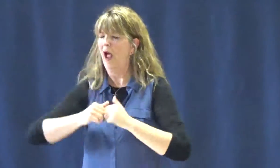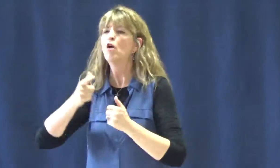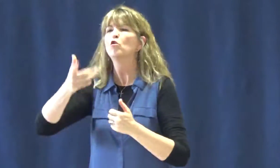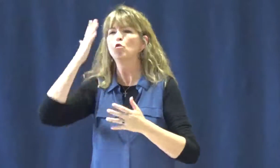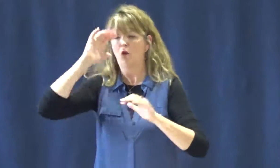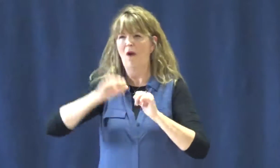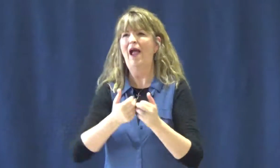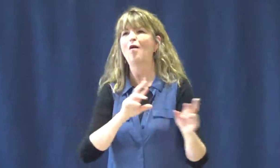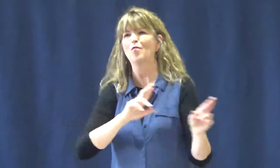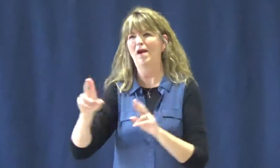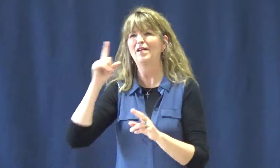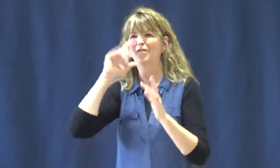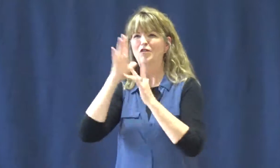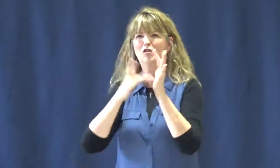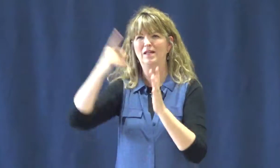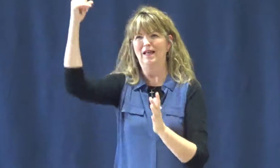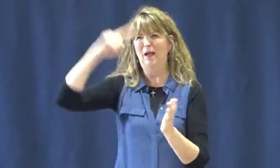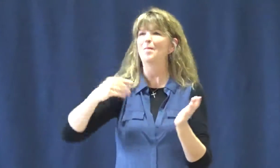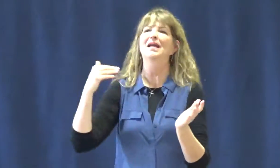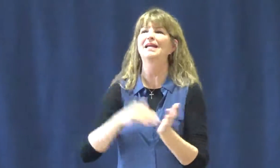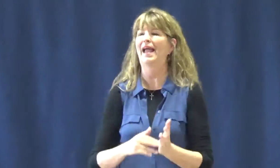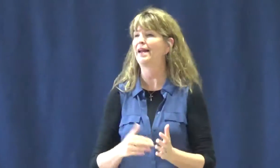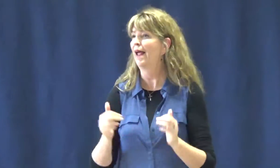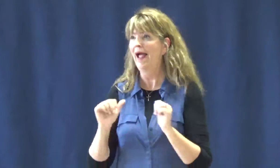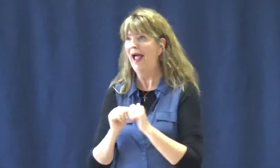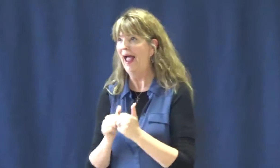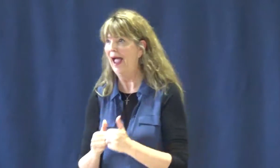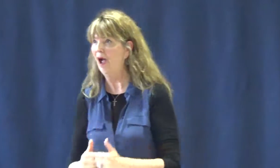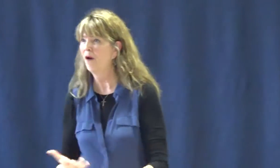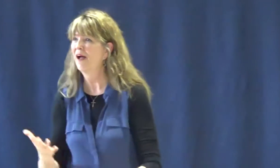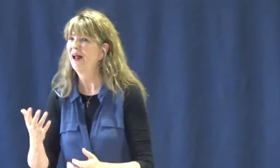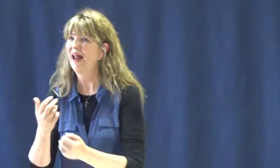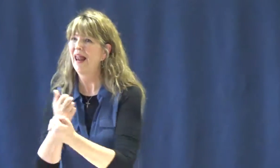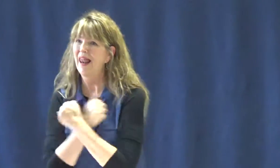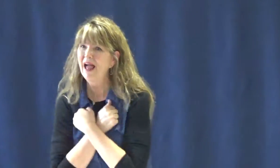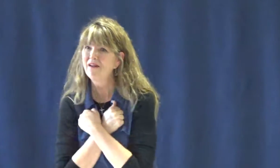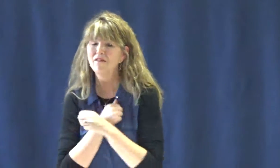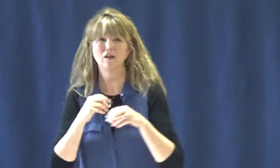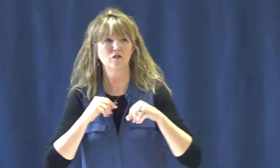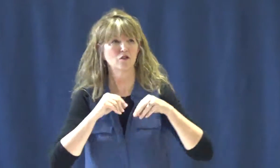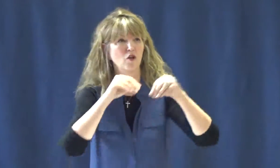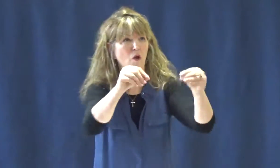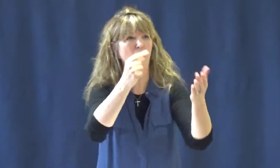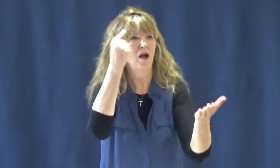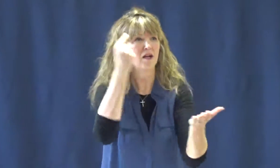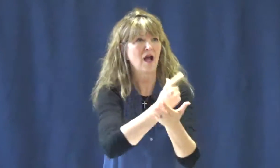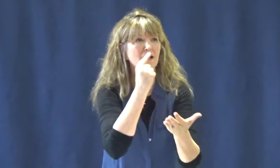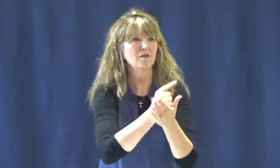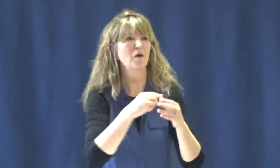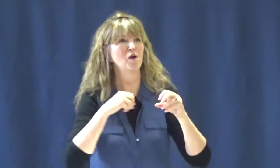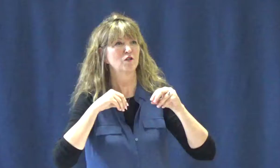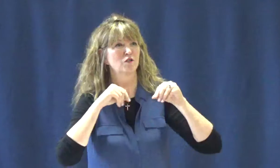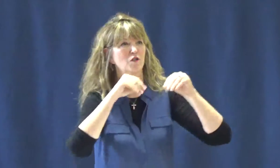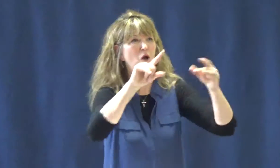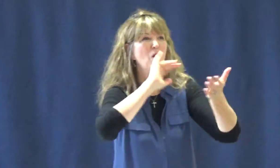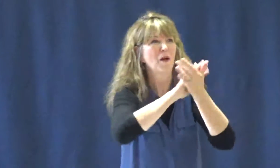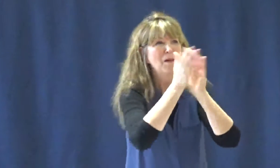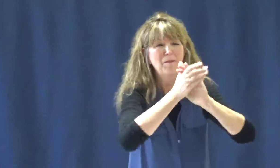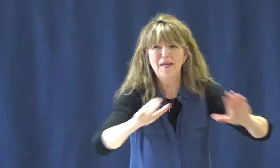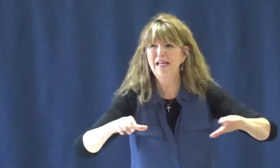storms. You know how to be prepared for Jesus' coming again. How? Showing love, sowing the seeds